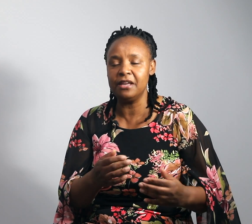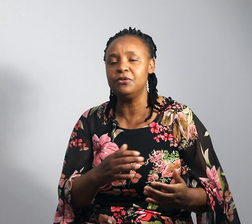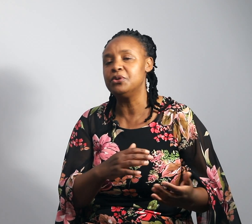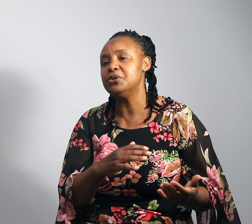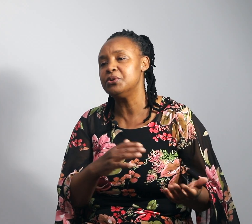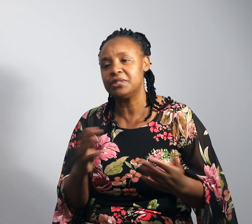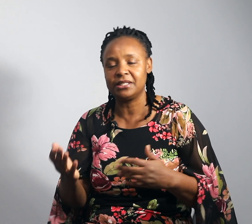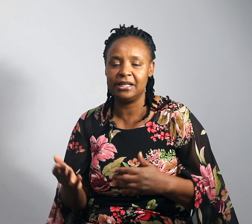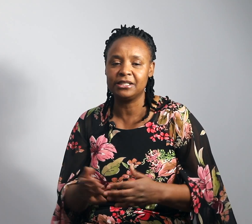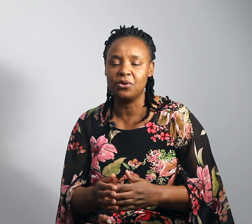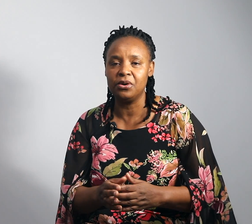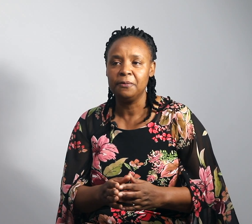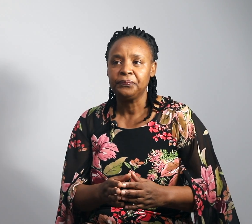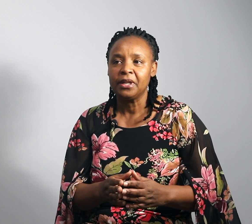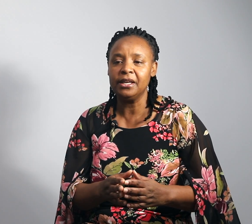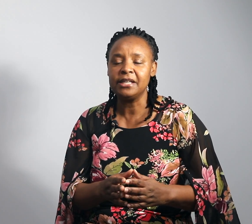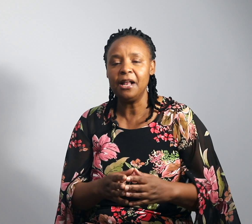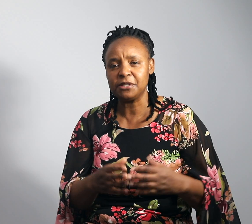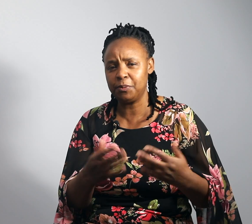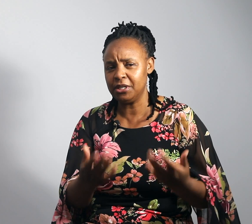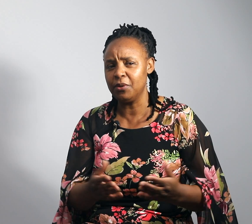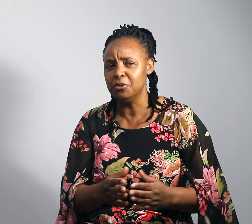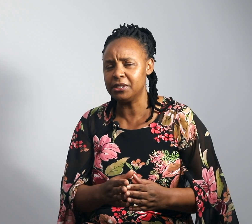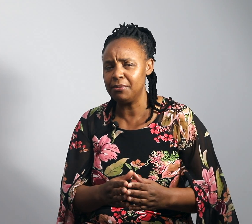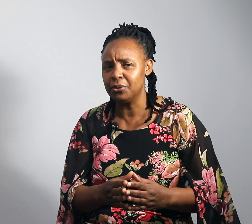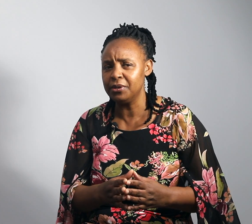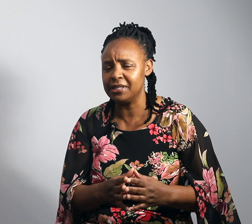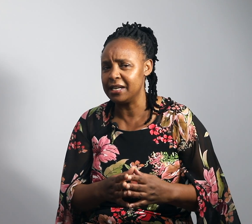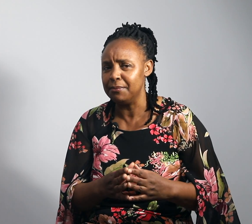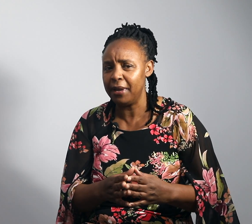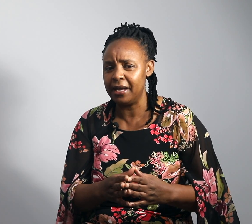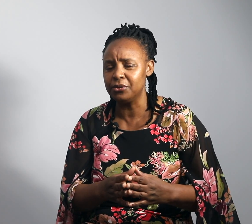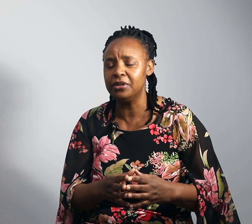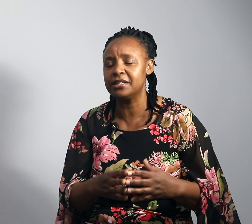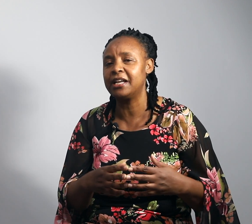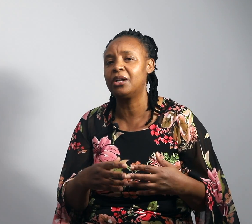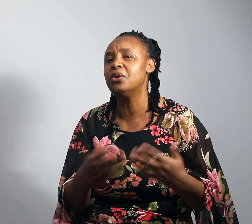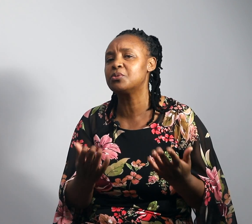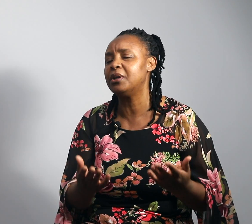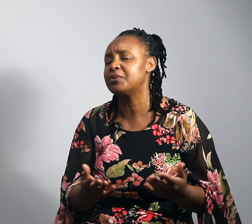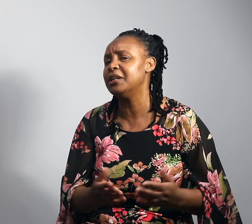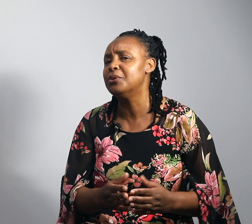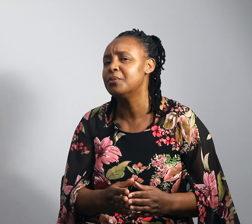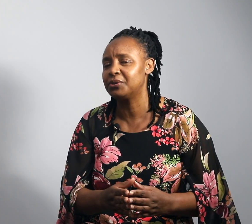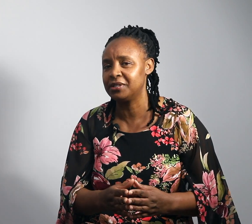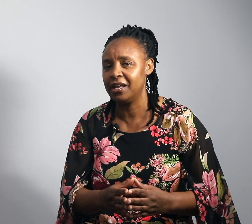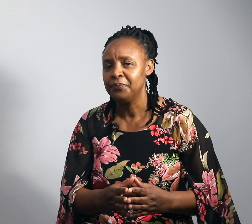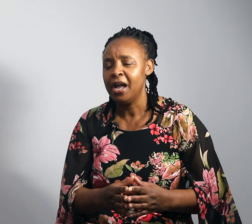you don't use it later on, it helps, especially when you meet somebody who is hearing impaired. You don't just get lost without really knowing what to say. At